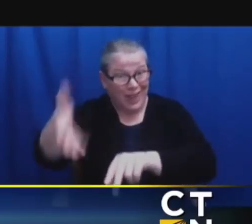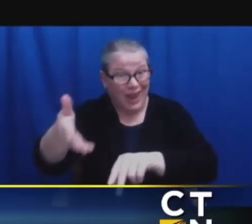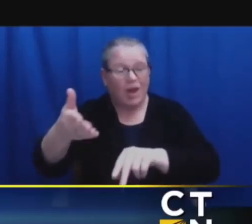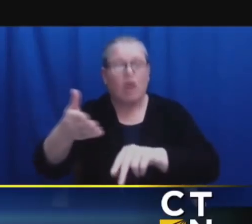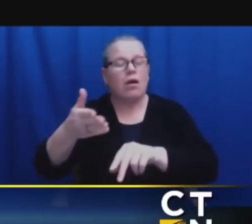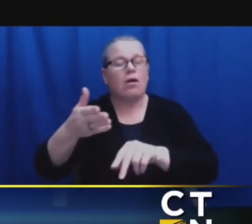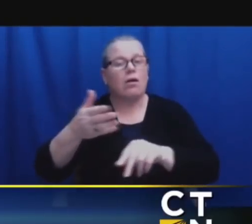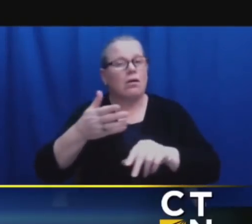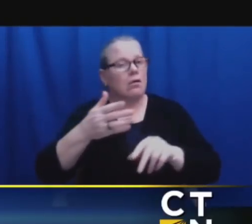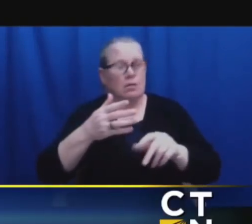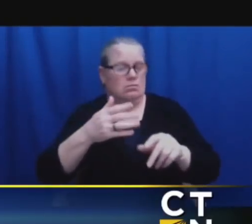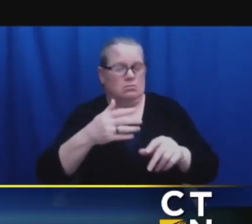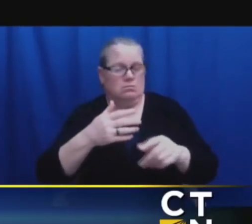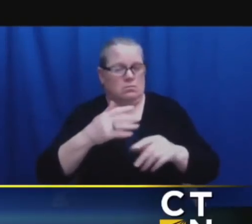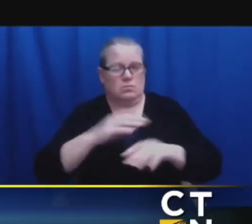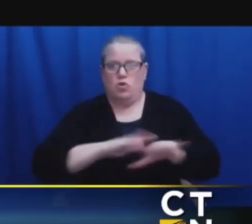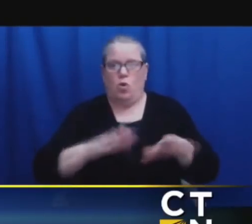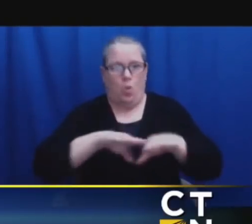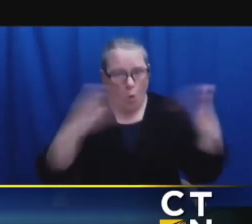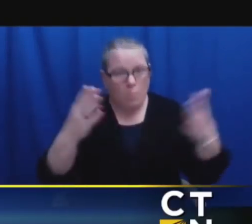Thank you.